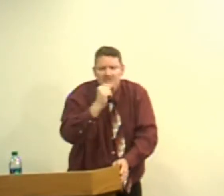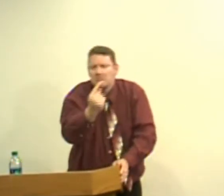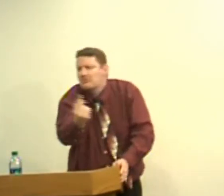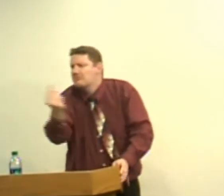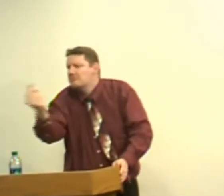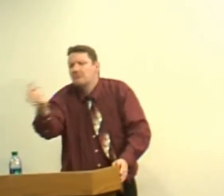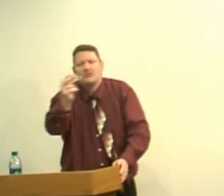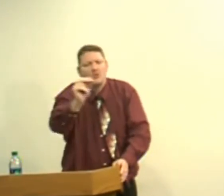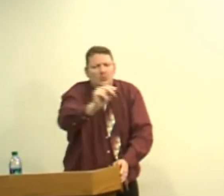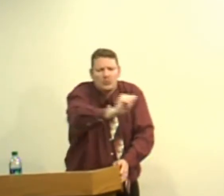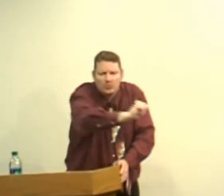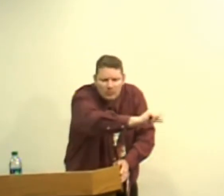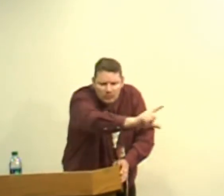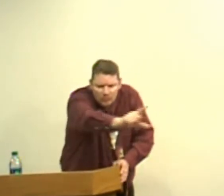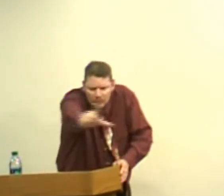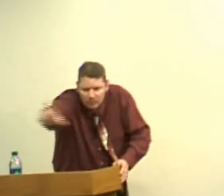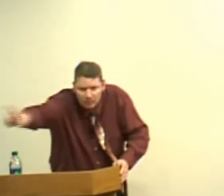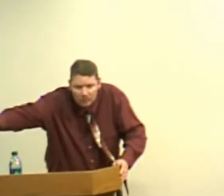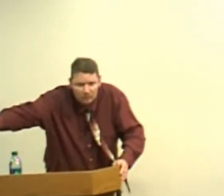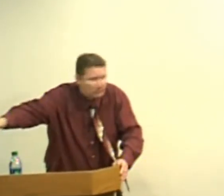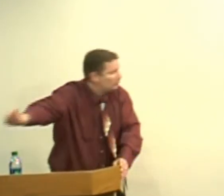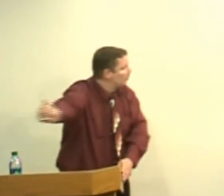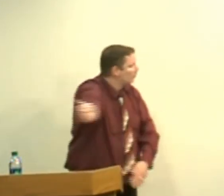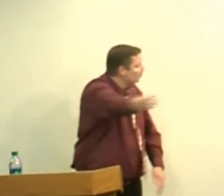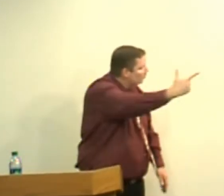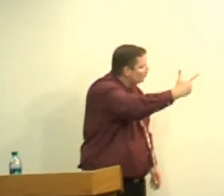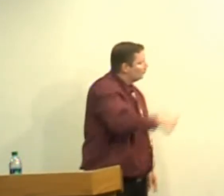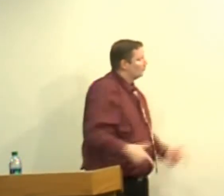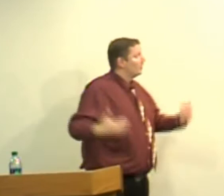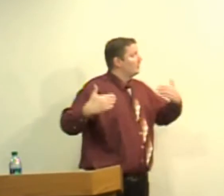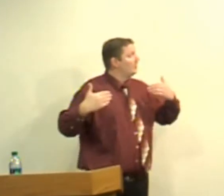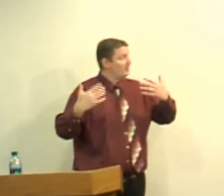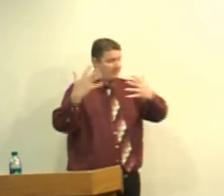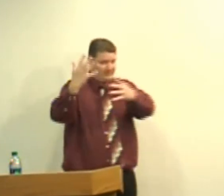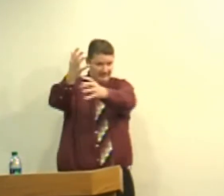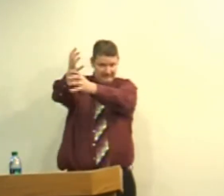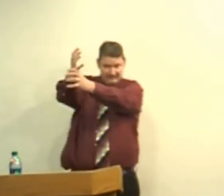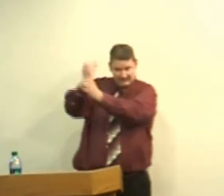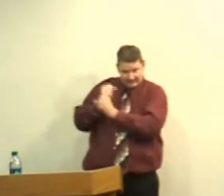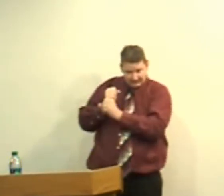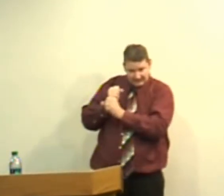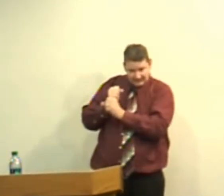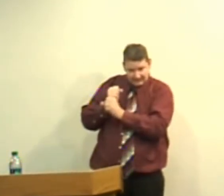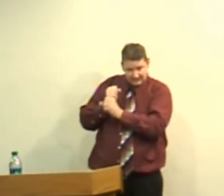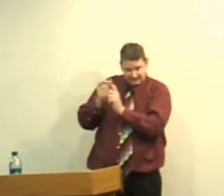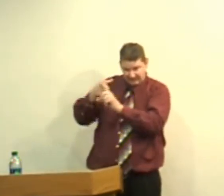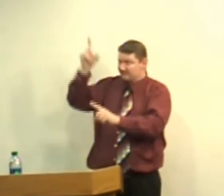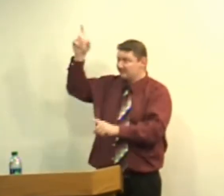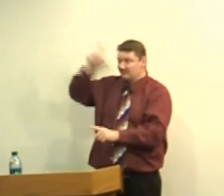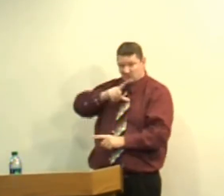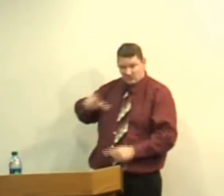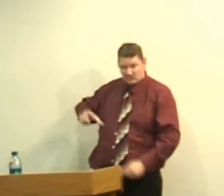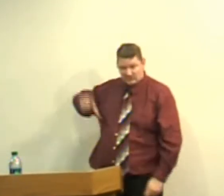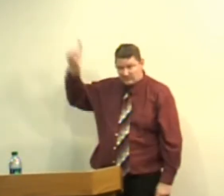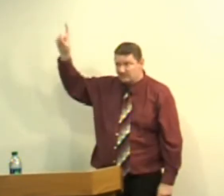And it speaks to all of the people. You know, everyone says all. So it says, as each one has received